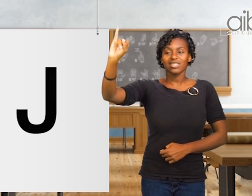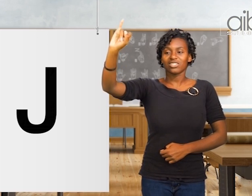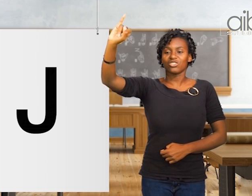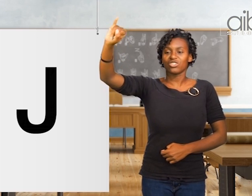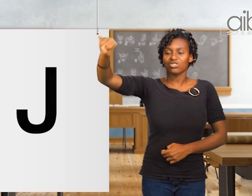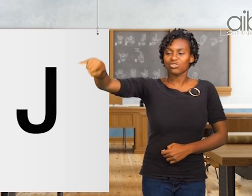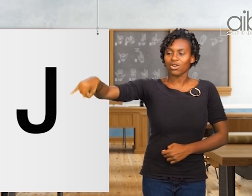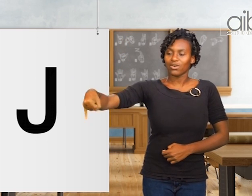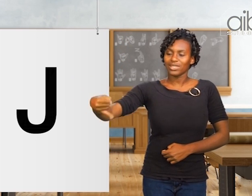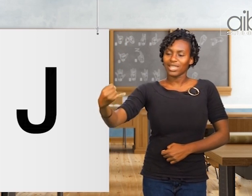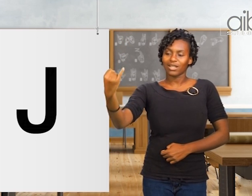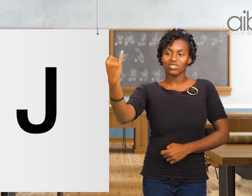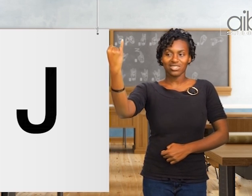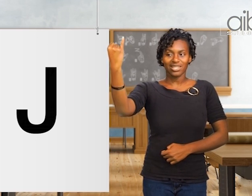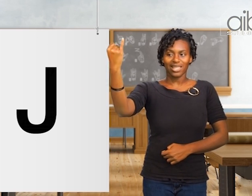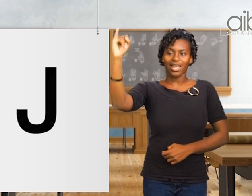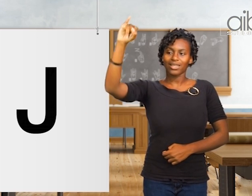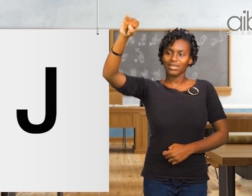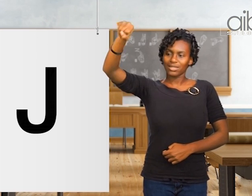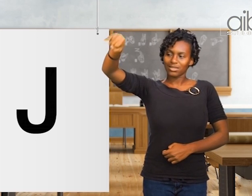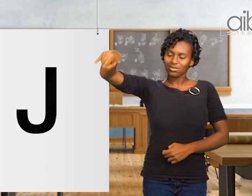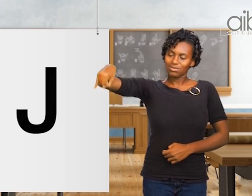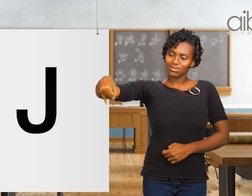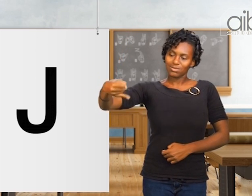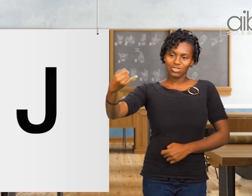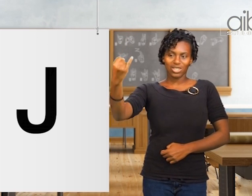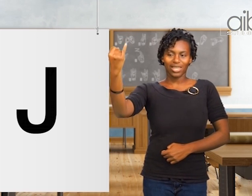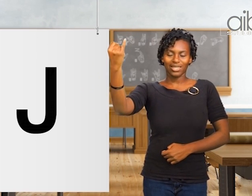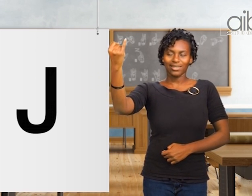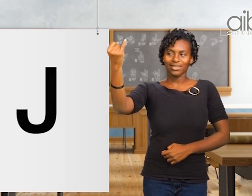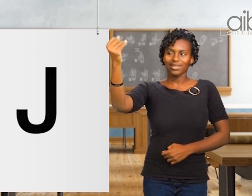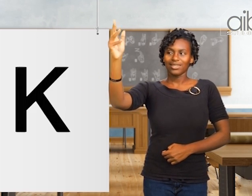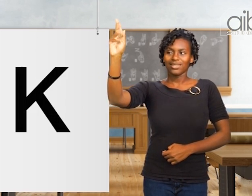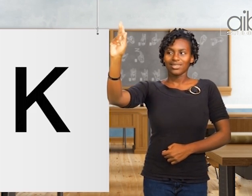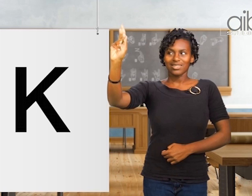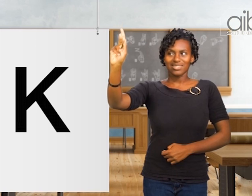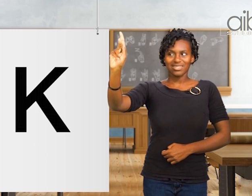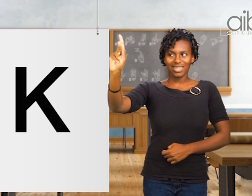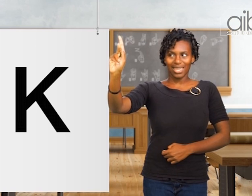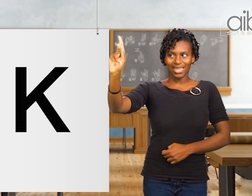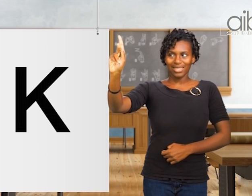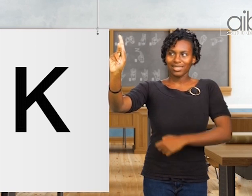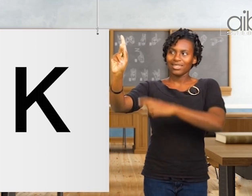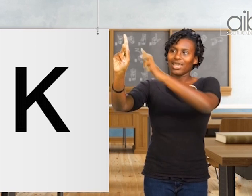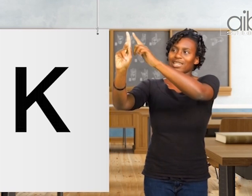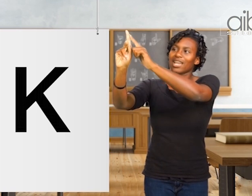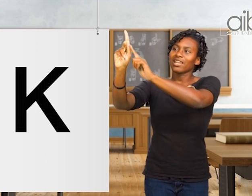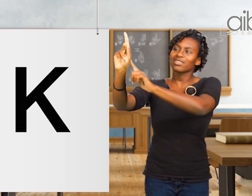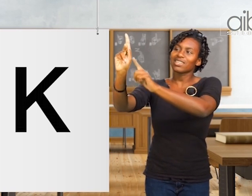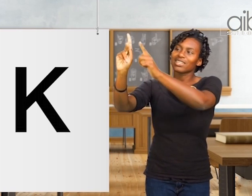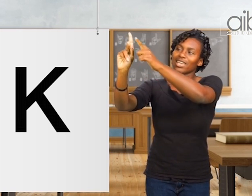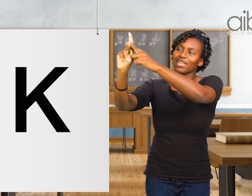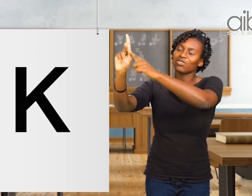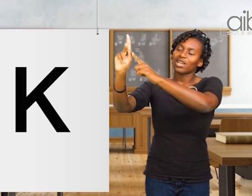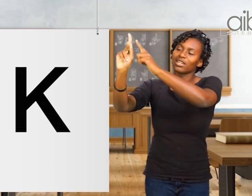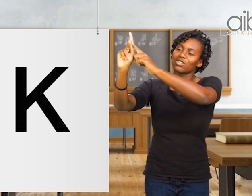is just you just draw in the air, just like that. J. This is K, and it kind of looks like a K if you kind of use